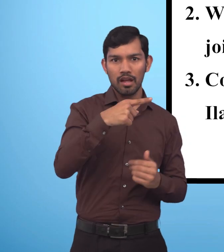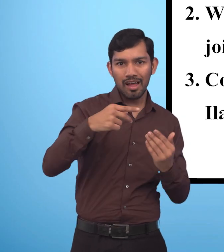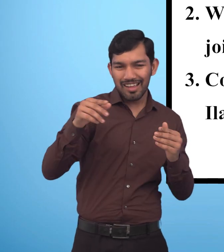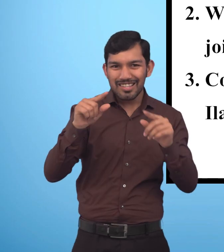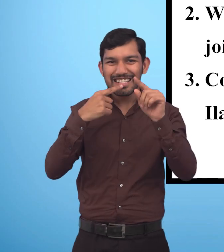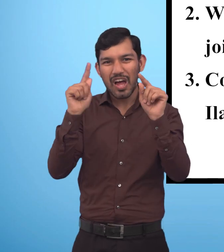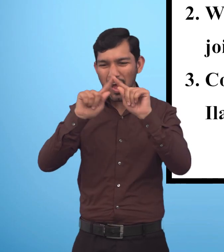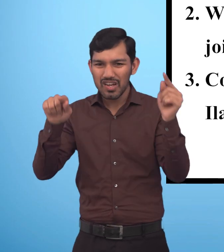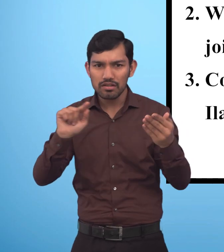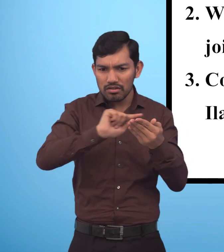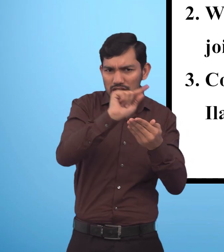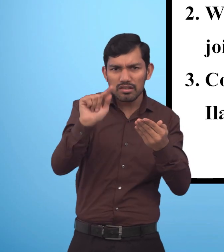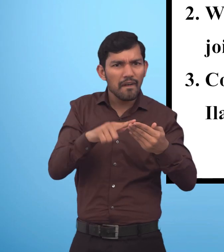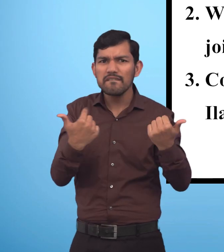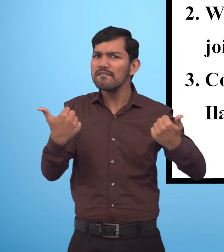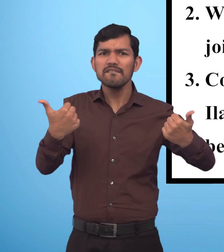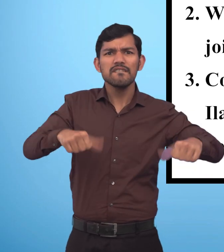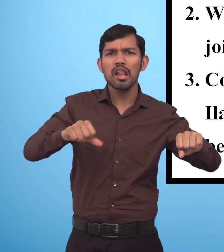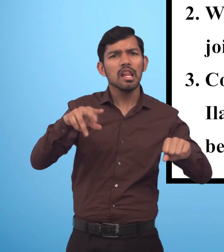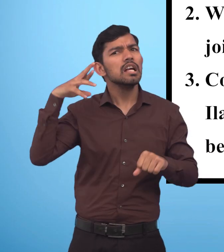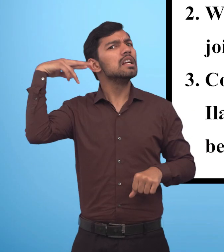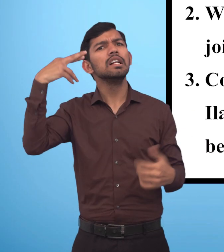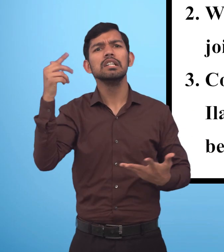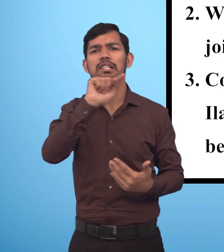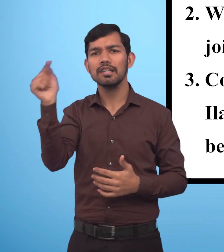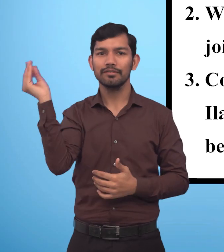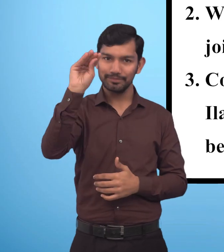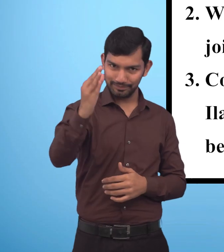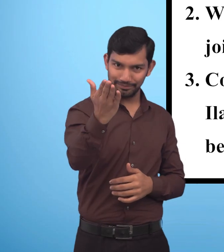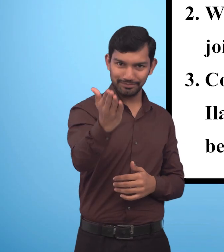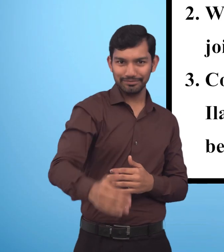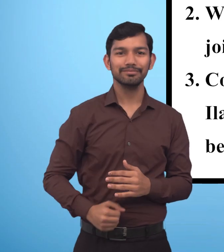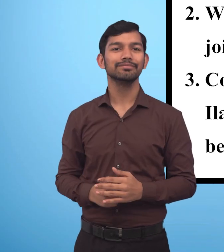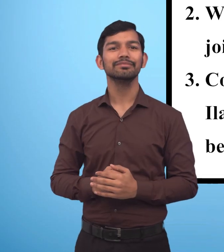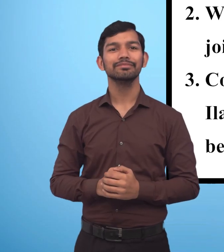Ila could not draw figures on the slate because dash.